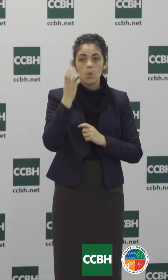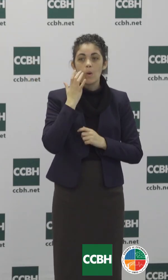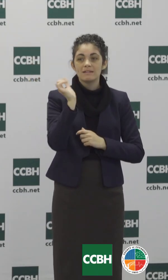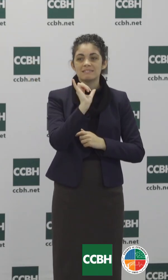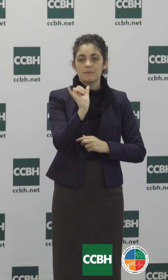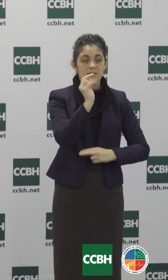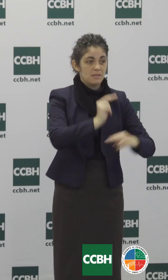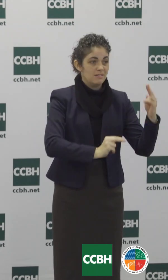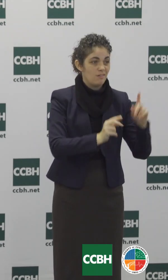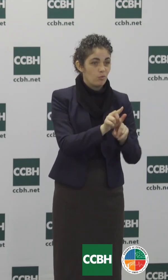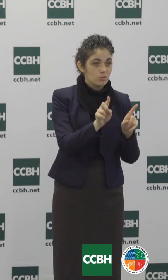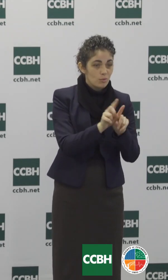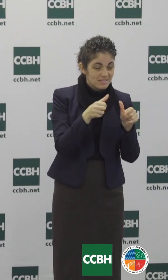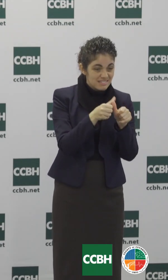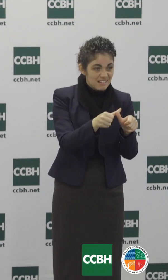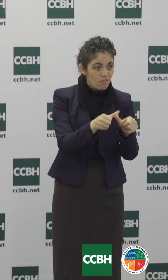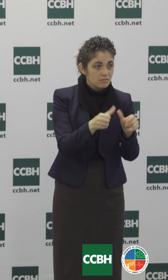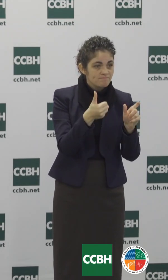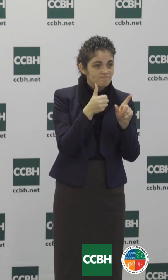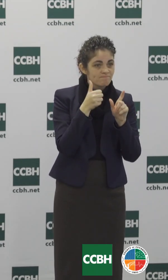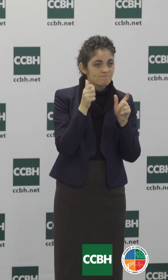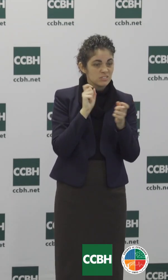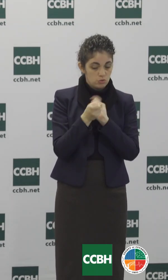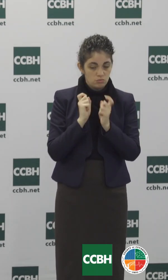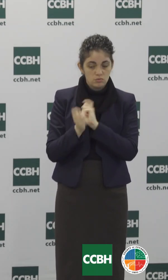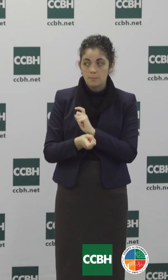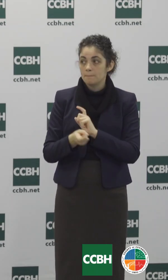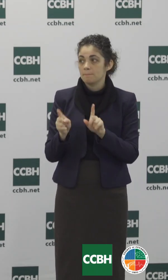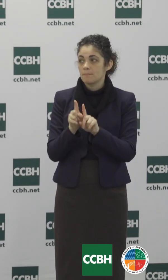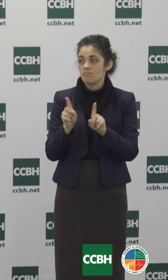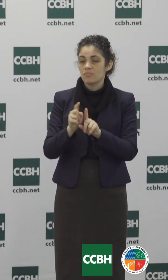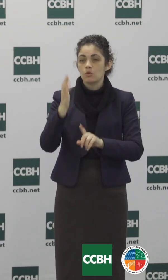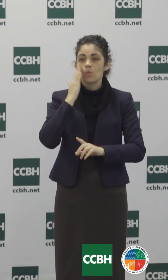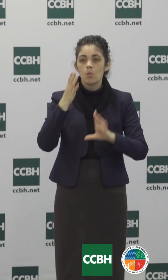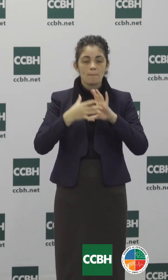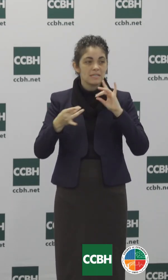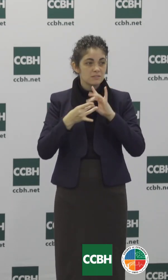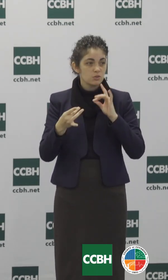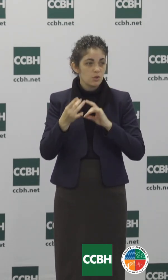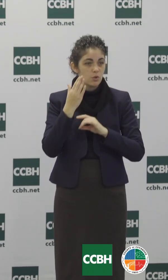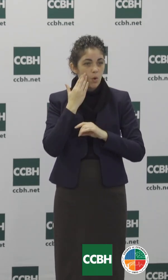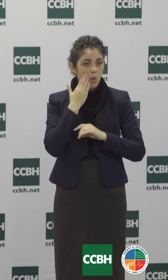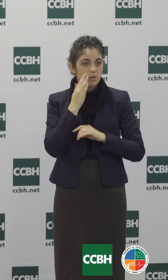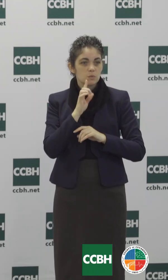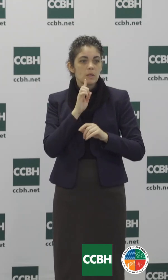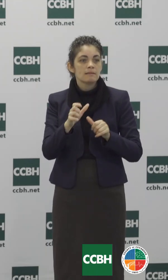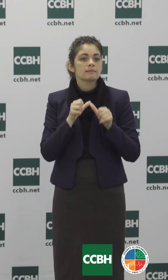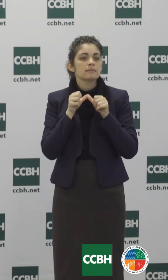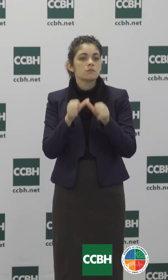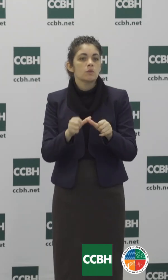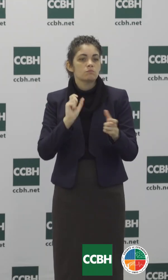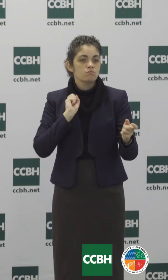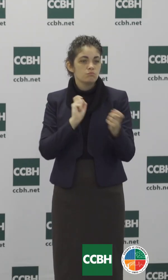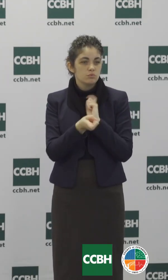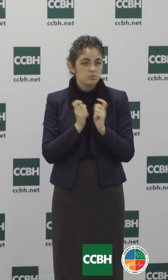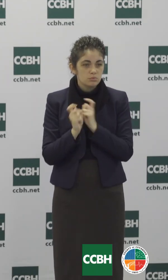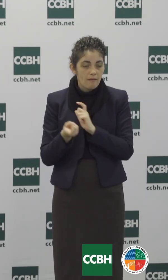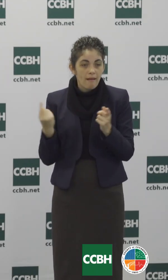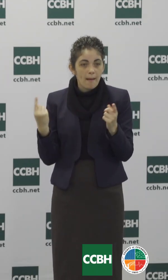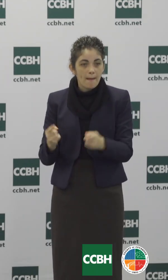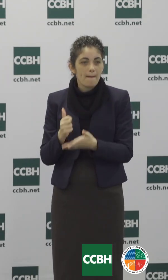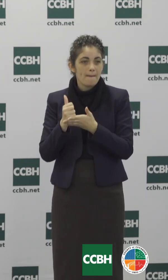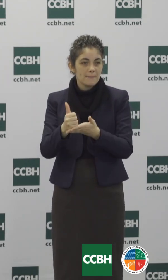facilities too. And so sometimes I think that it's hard to message when it's constantly changing. So we're trying to help